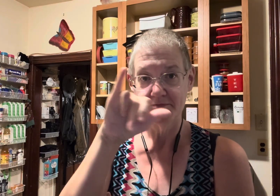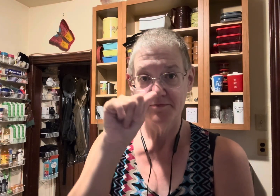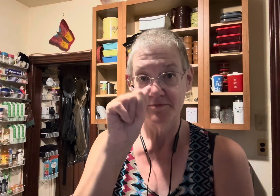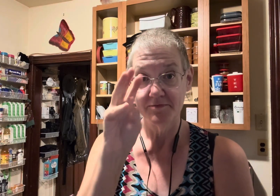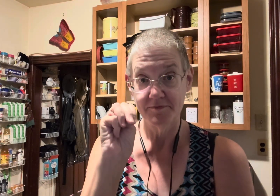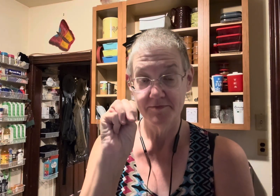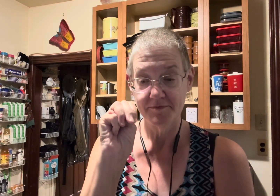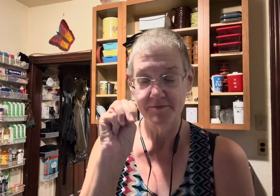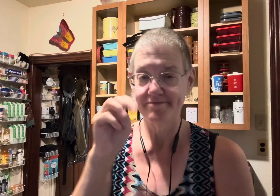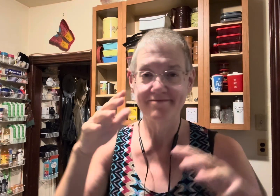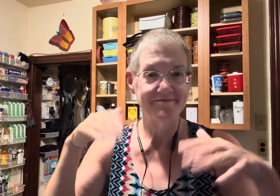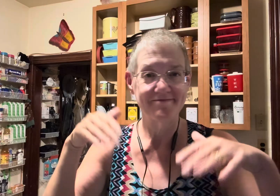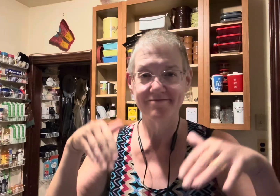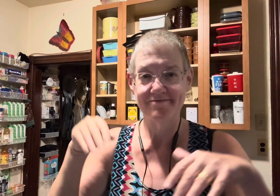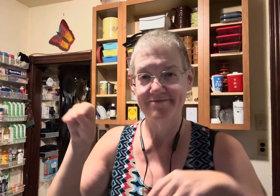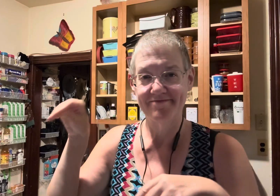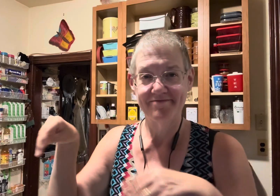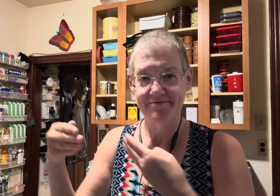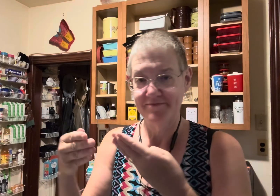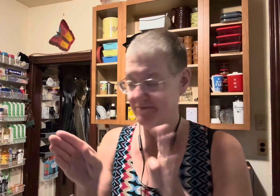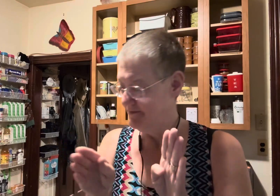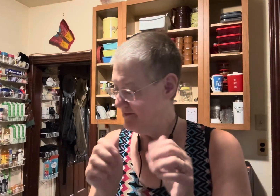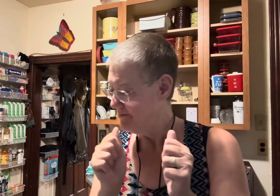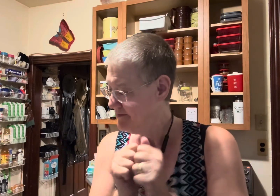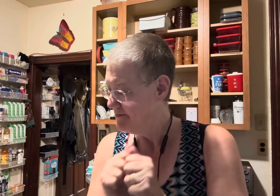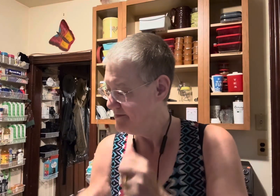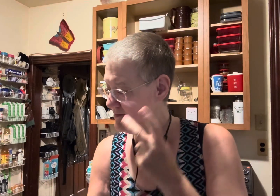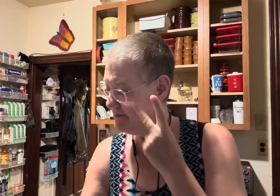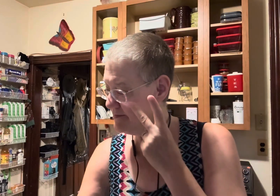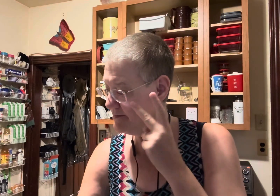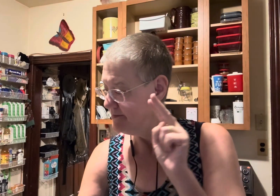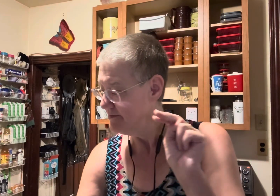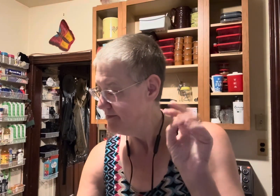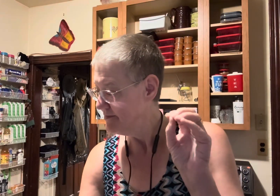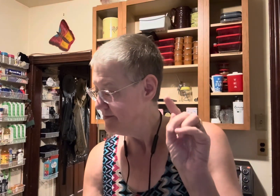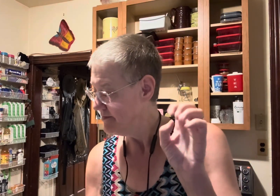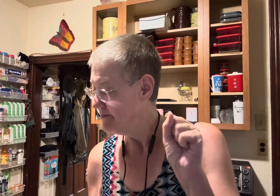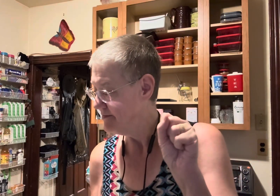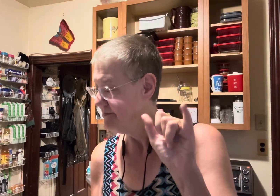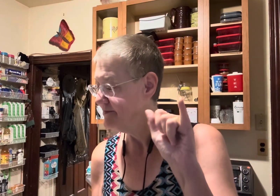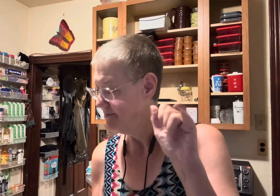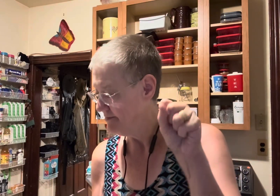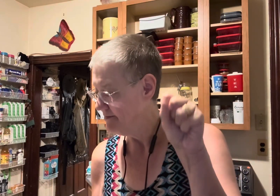I'm going to add a teaspoon of jam that I haven't yet put in the box,